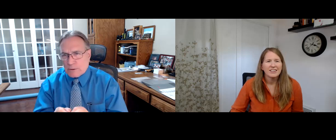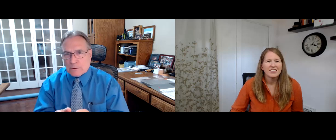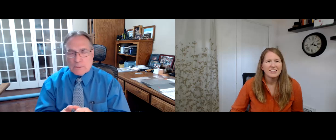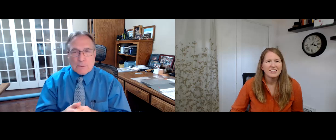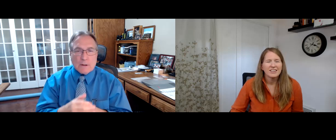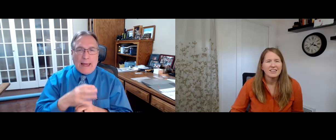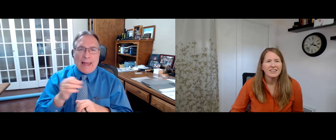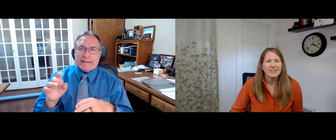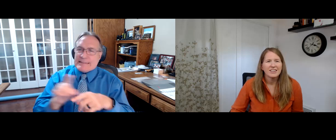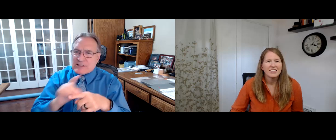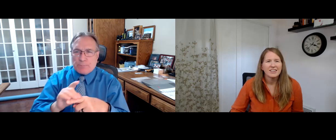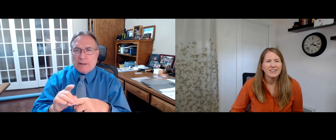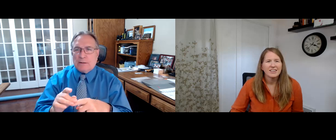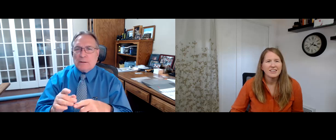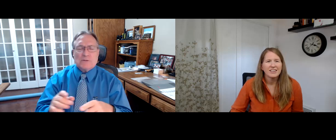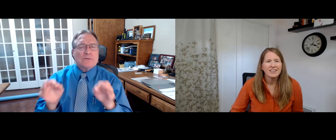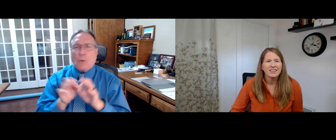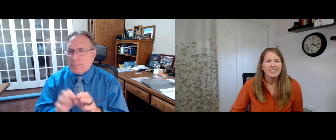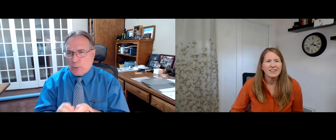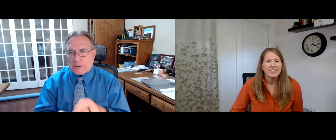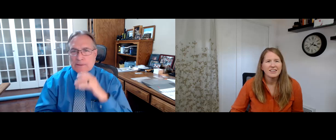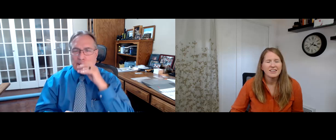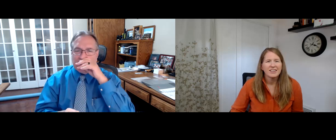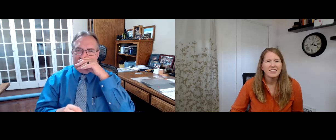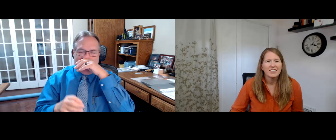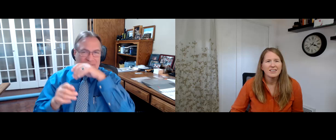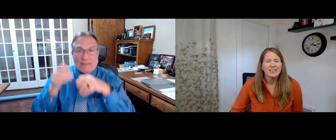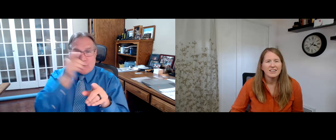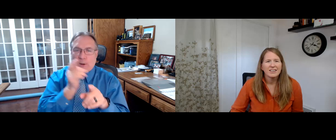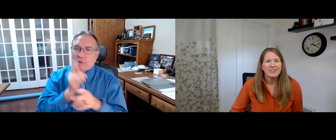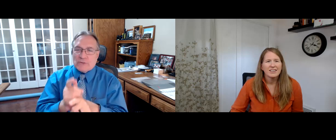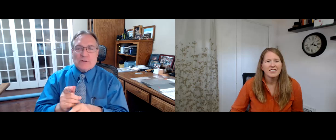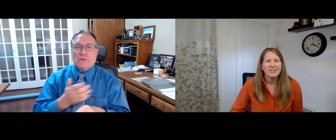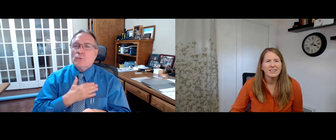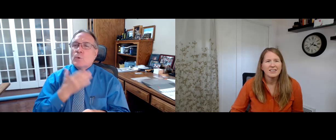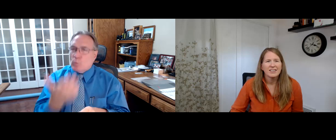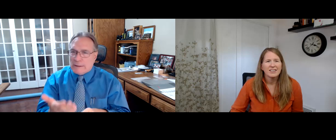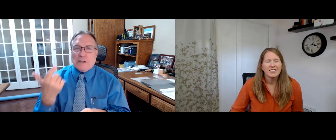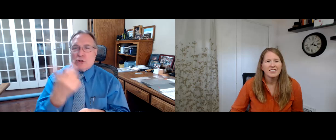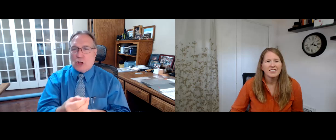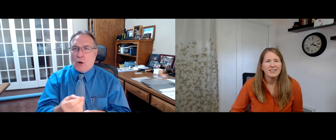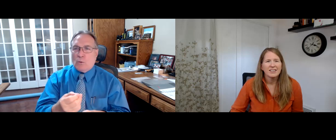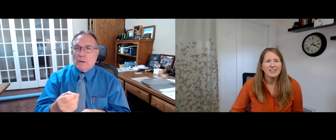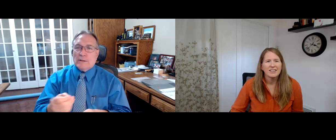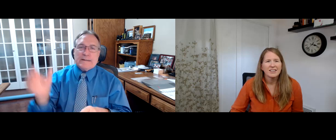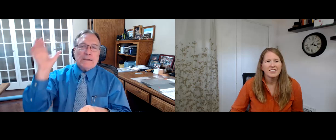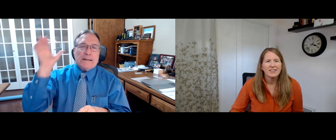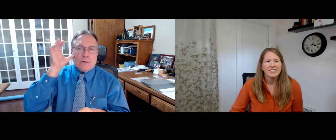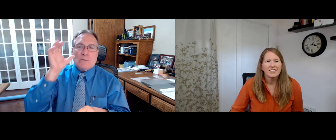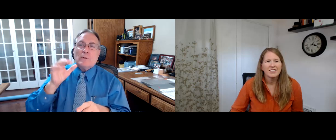important. And discipline is so important. And these brothers and sisters were willing to go, to hear